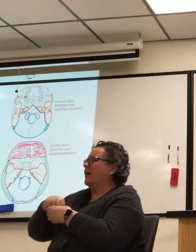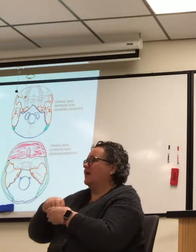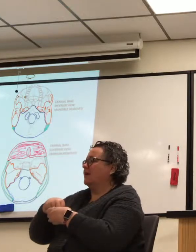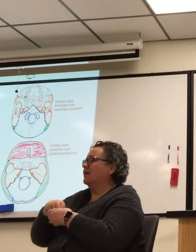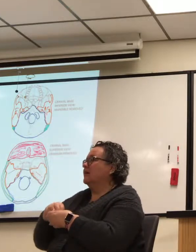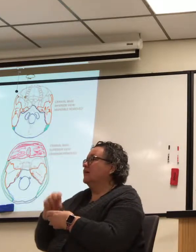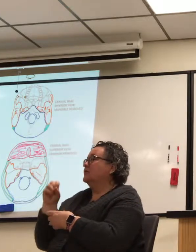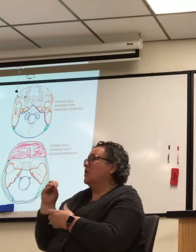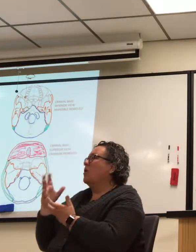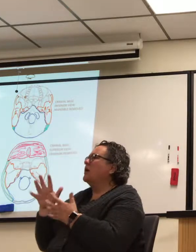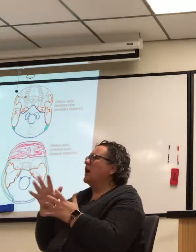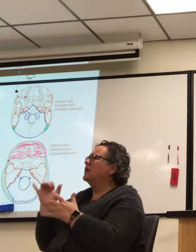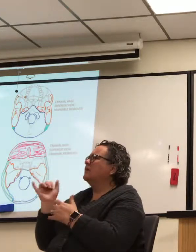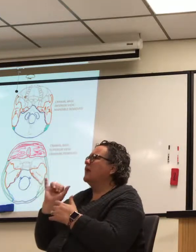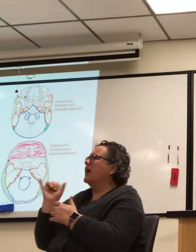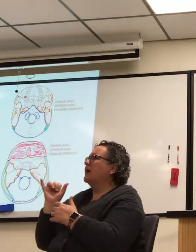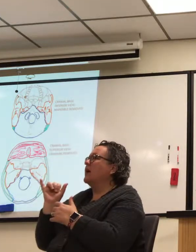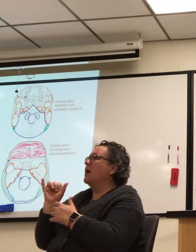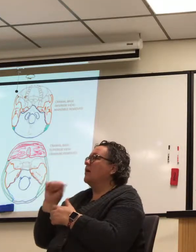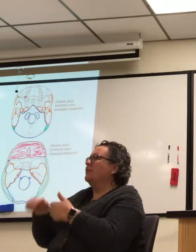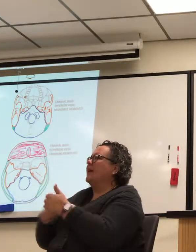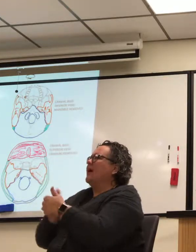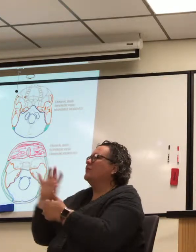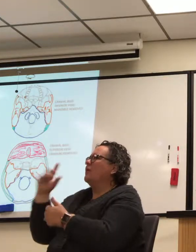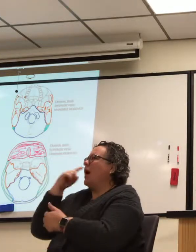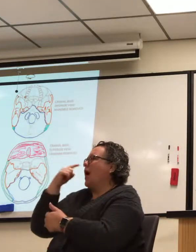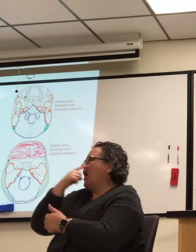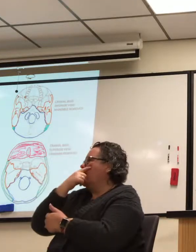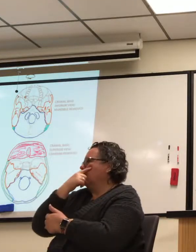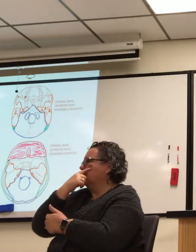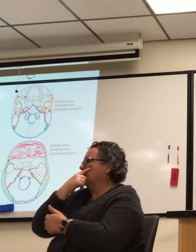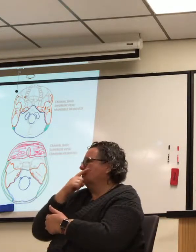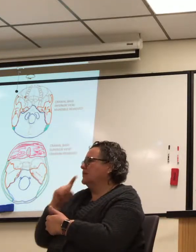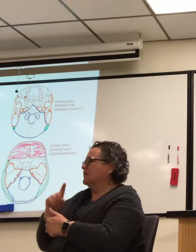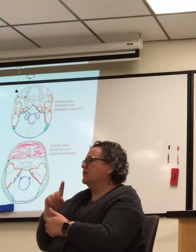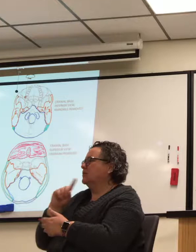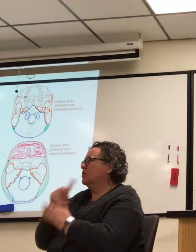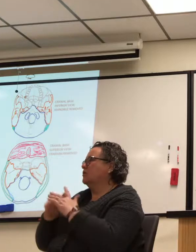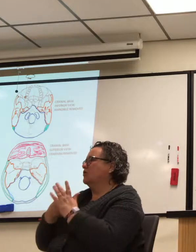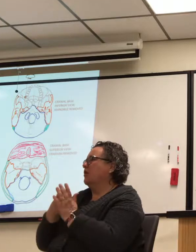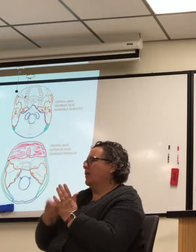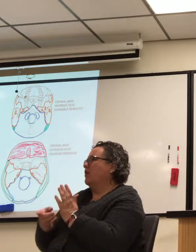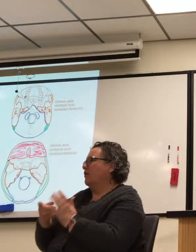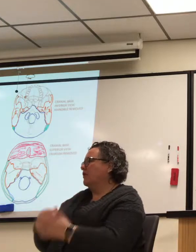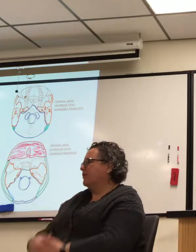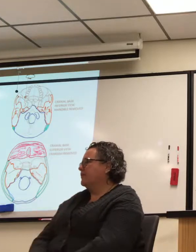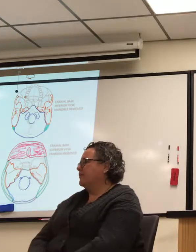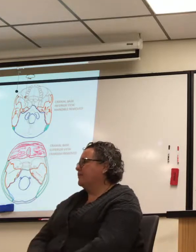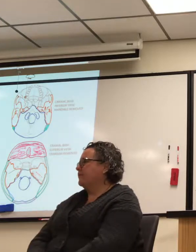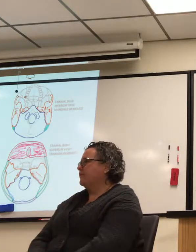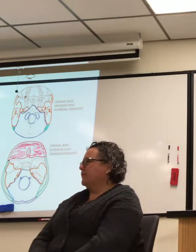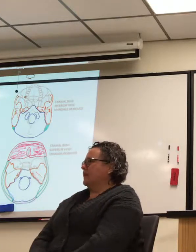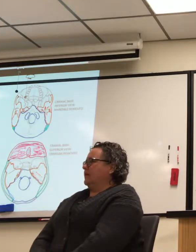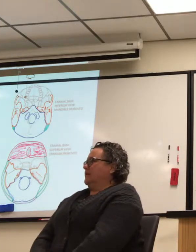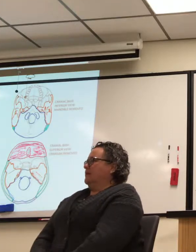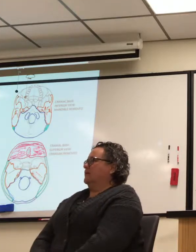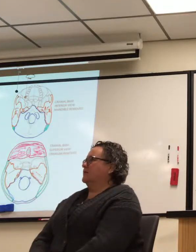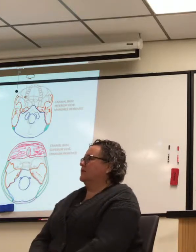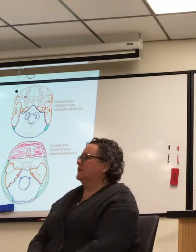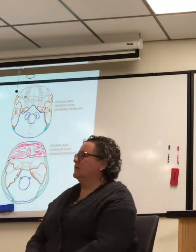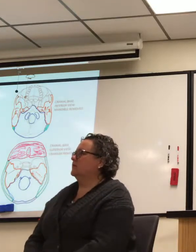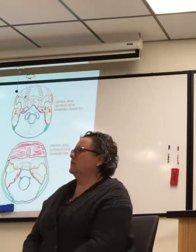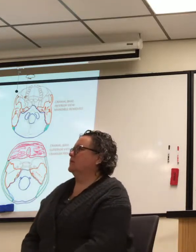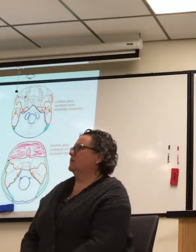So we can it's kind of like the back of your eyeball socket. We'll start there. Let's see what colors should I use. How